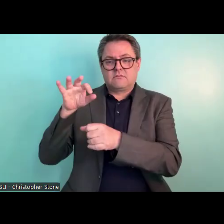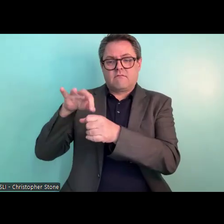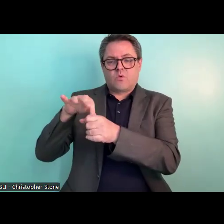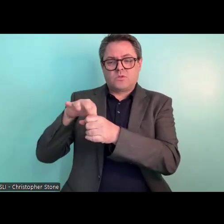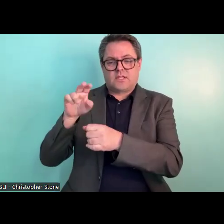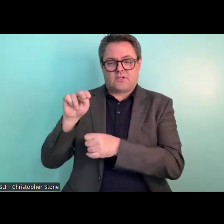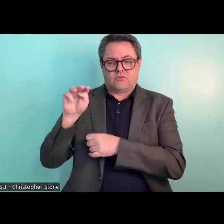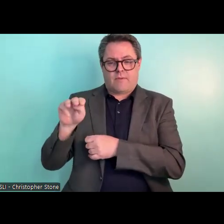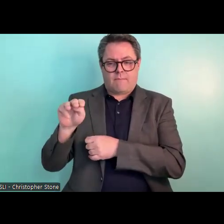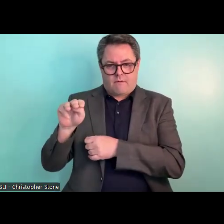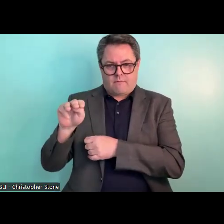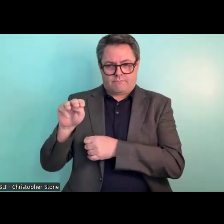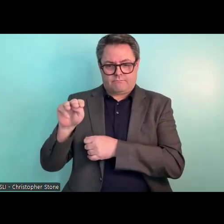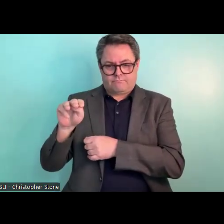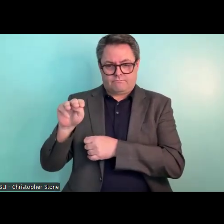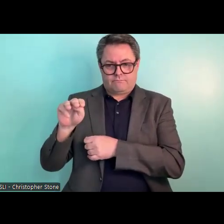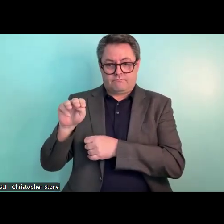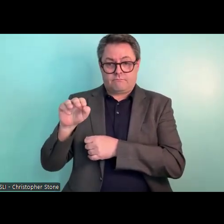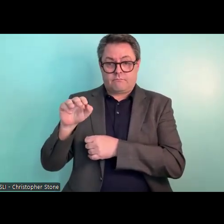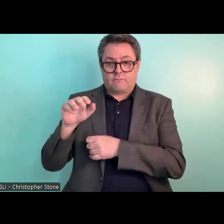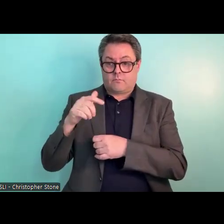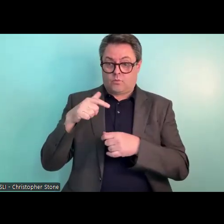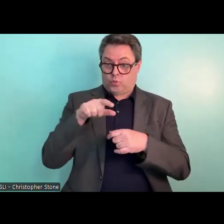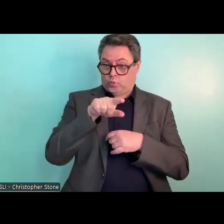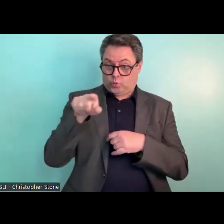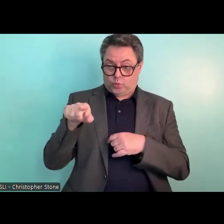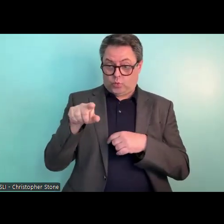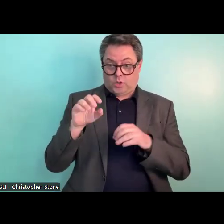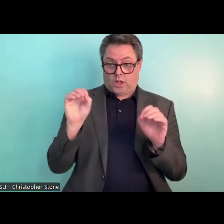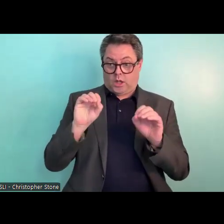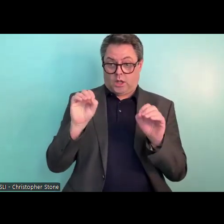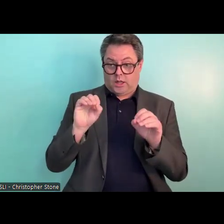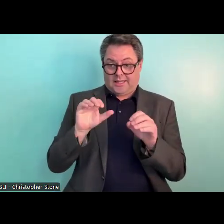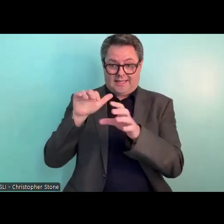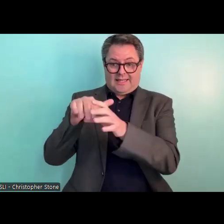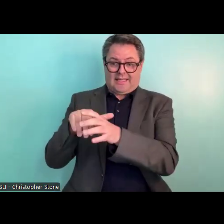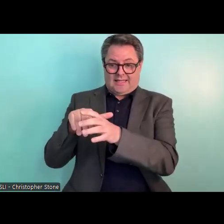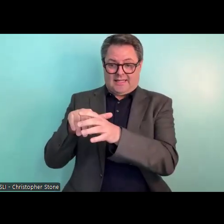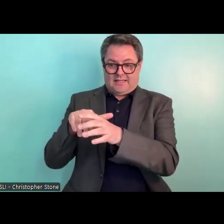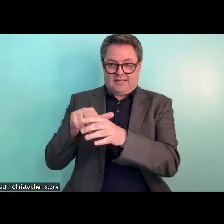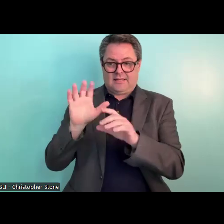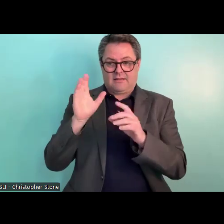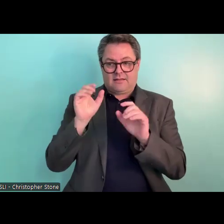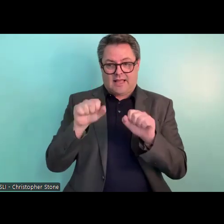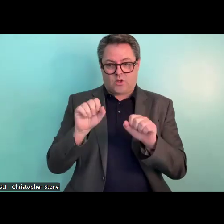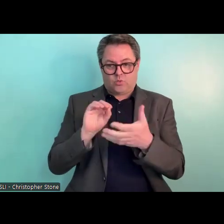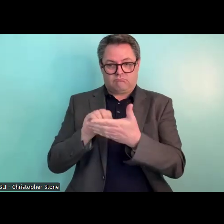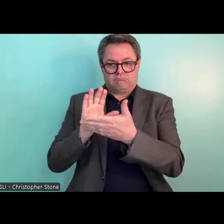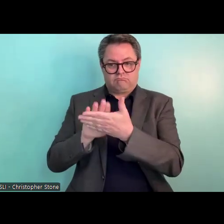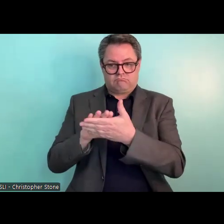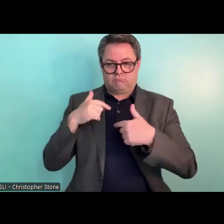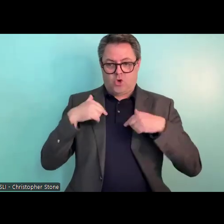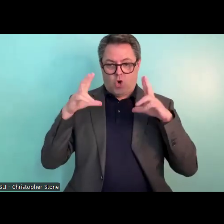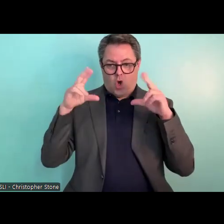So in terms of the national members within that particular chat, are there people who aren't in the